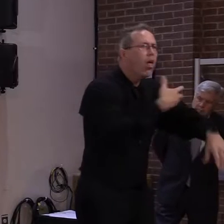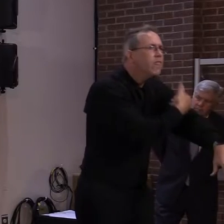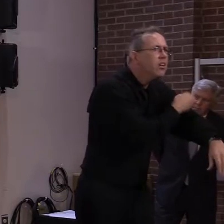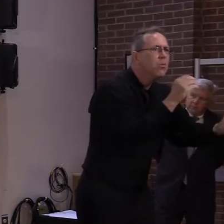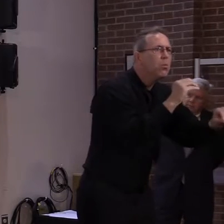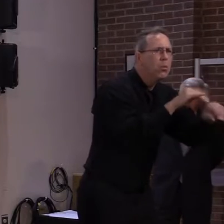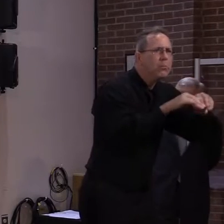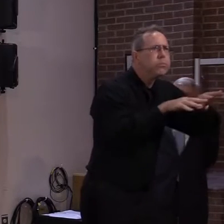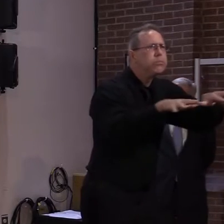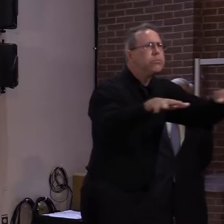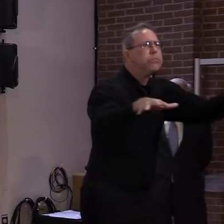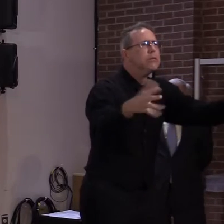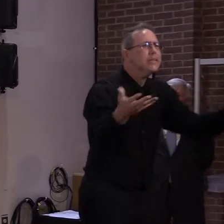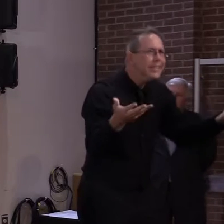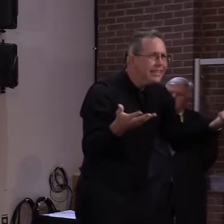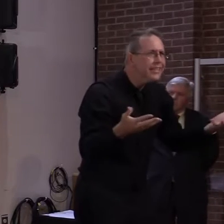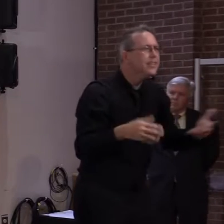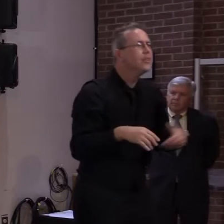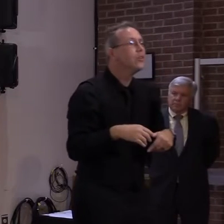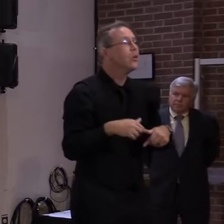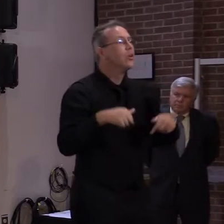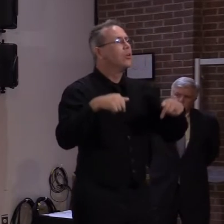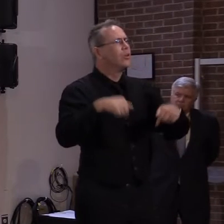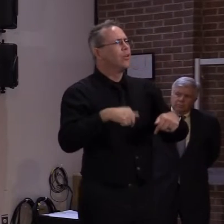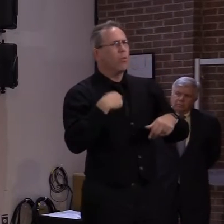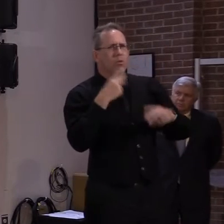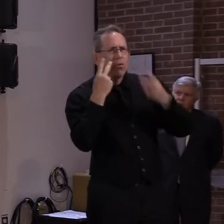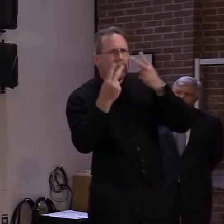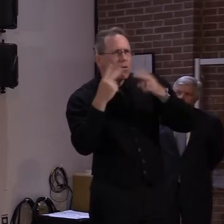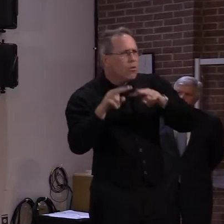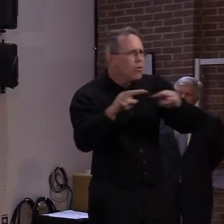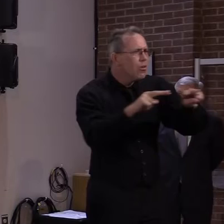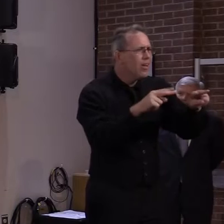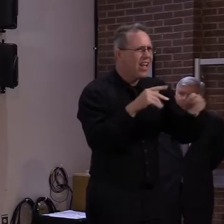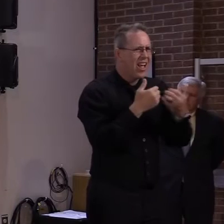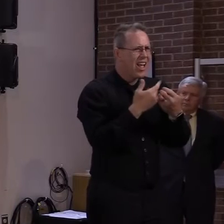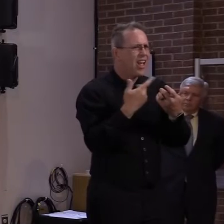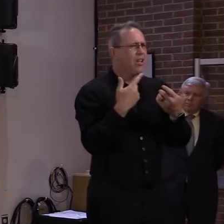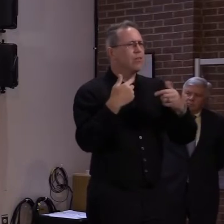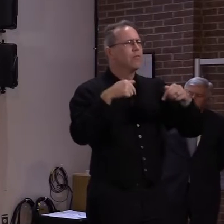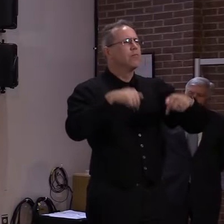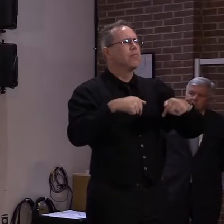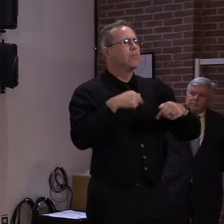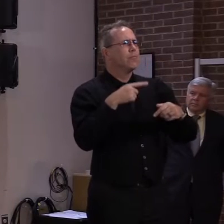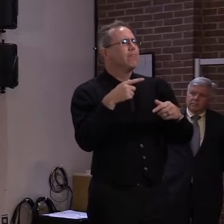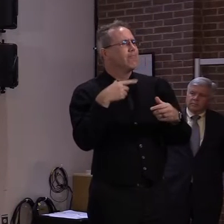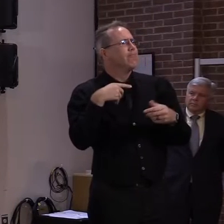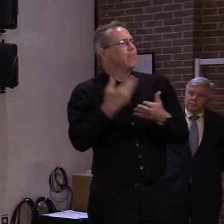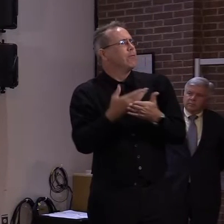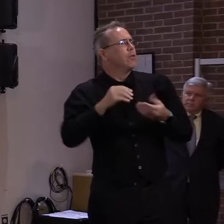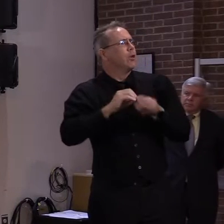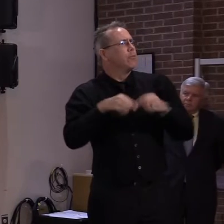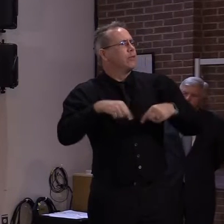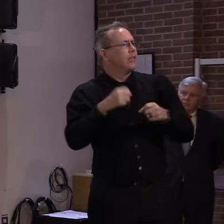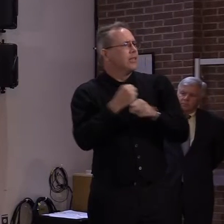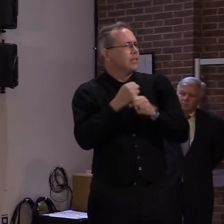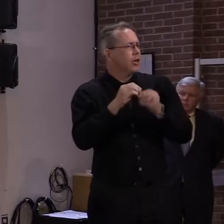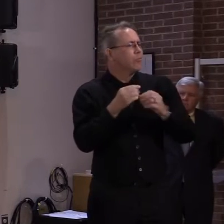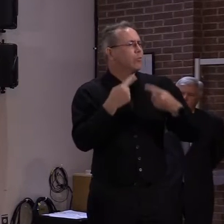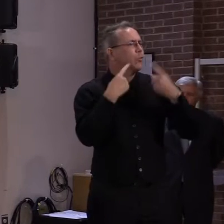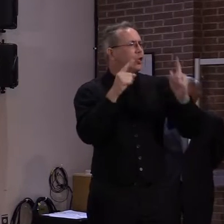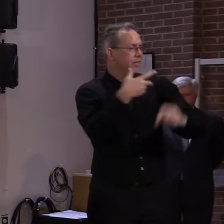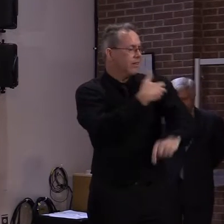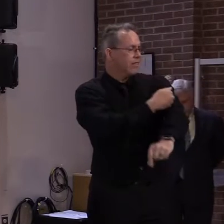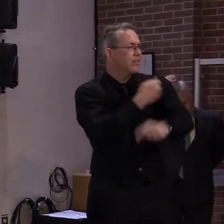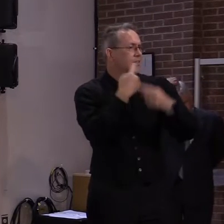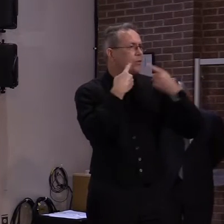metric, you realize the data continues to show vaccines work. Mr. Pichek will go into more detail in a